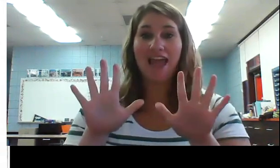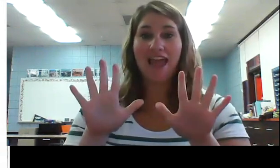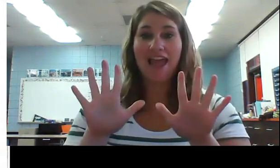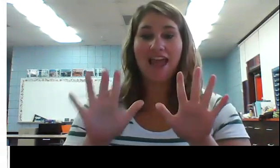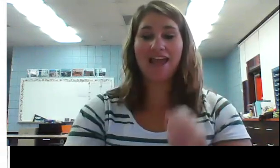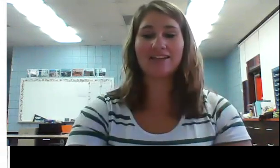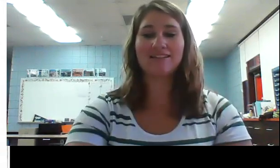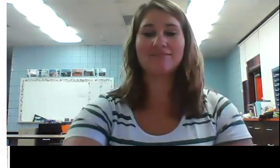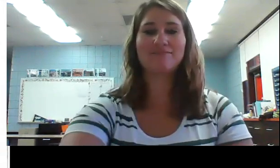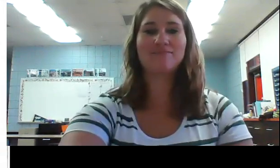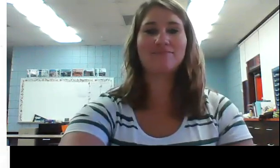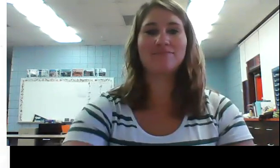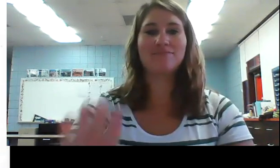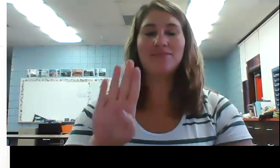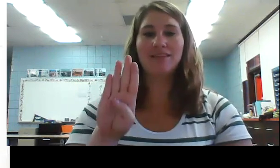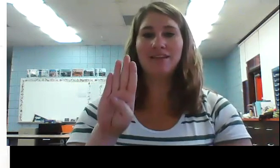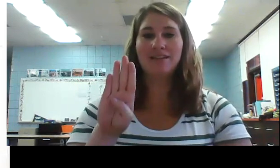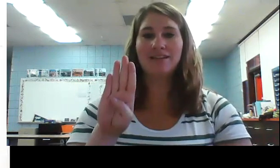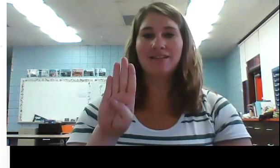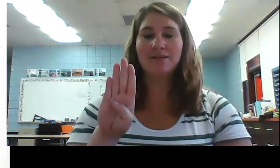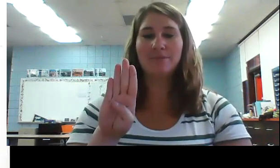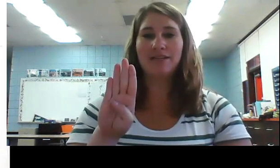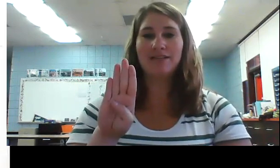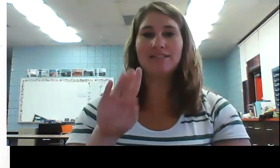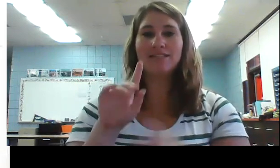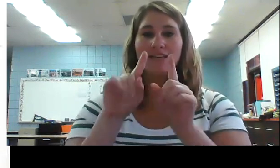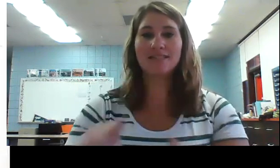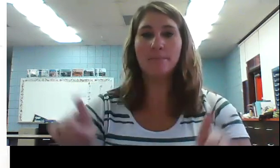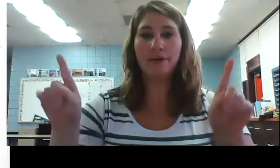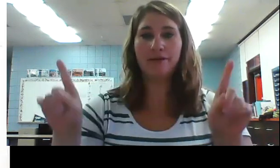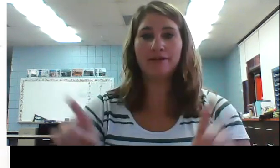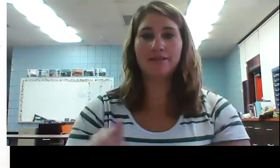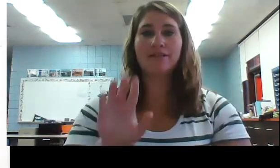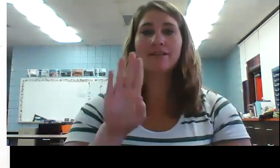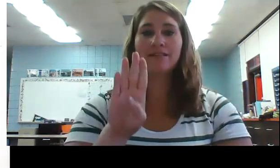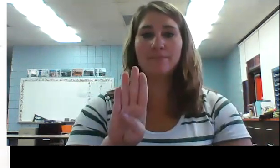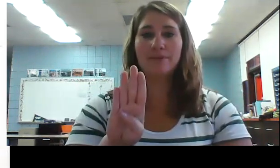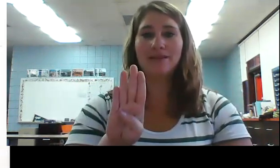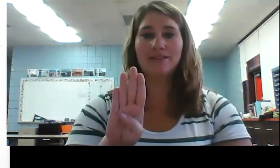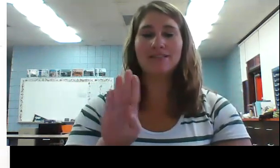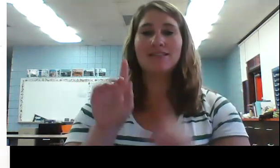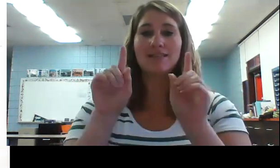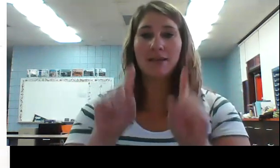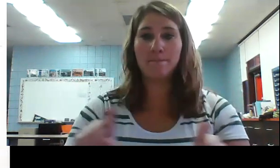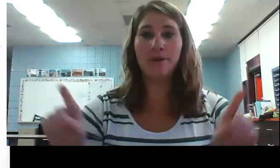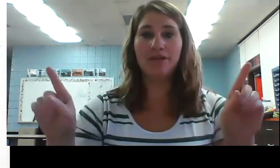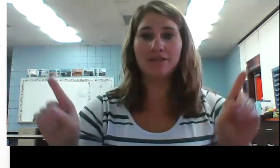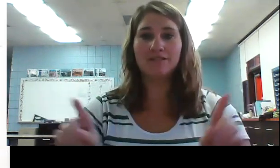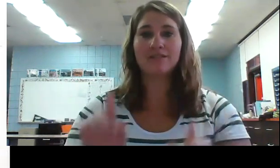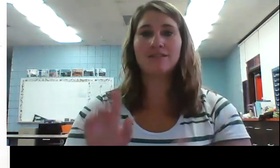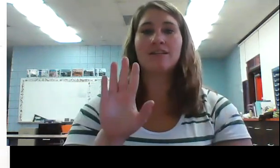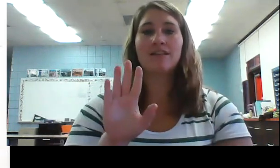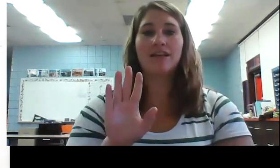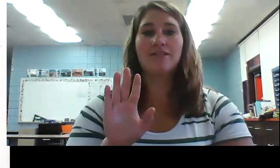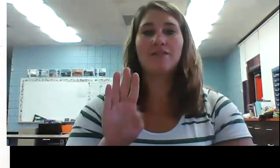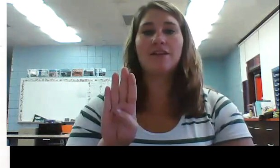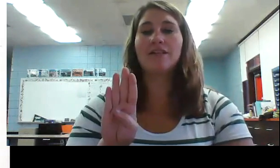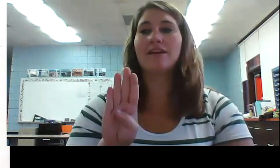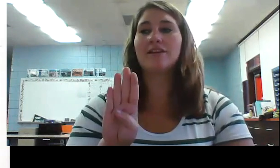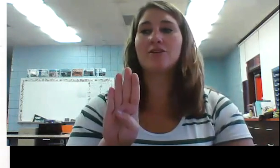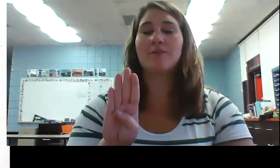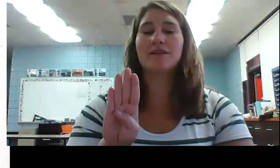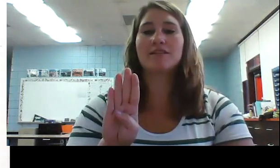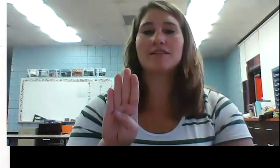says, and the B says, the B says,